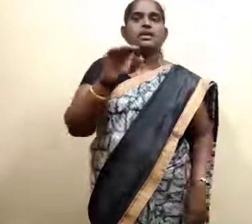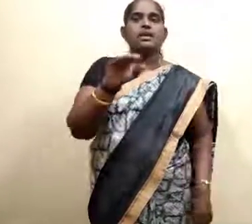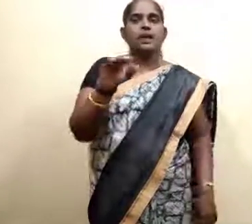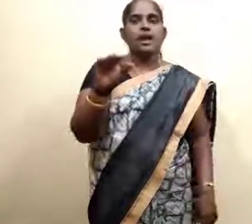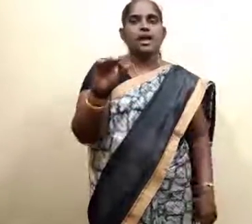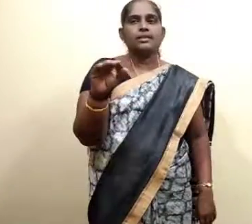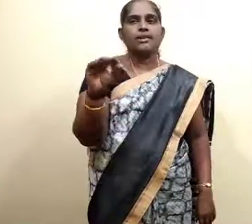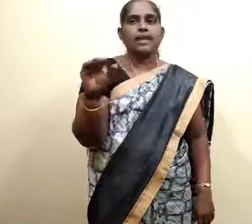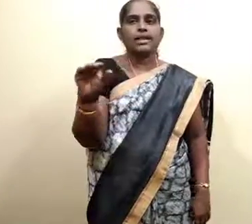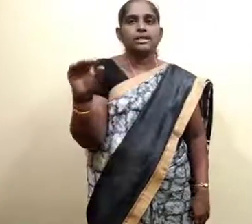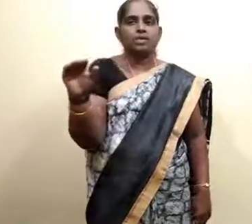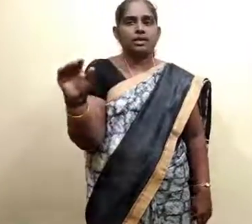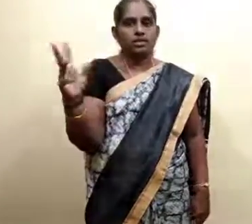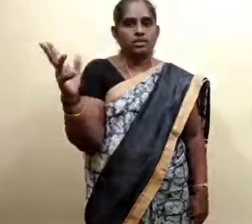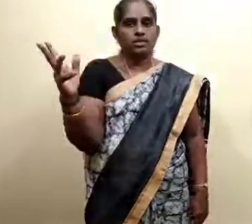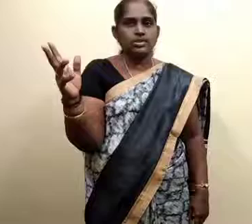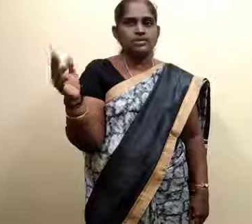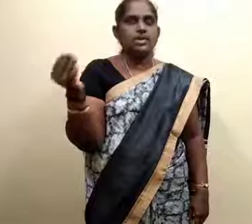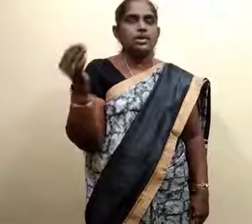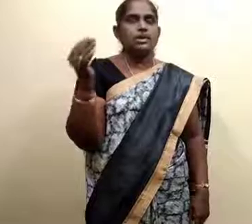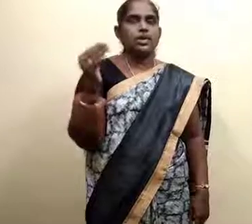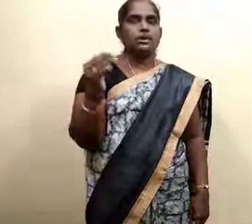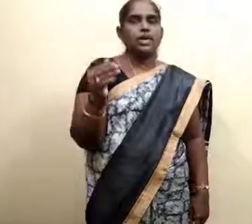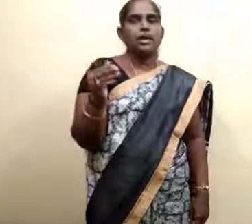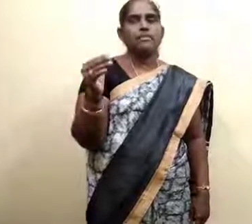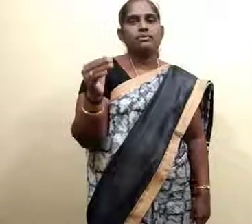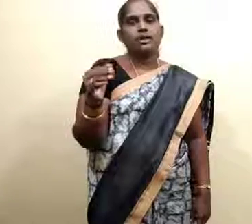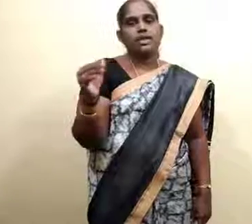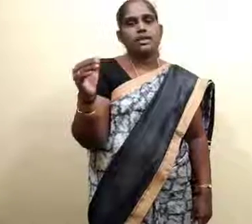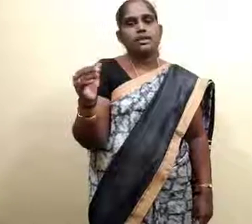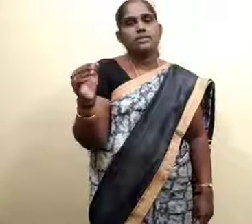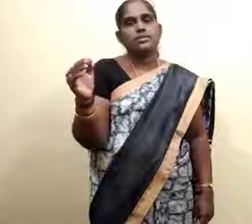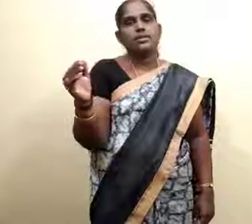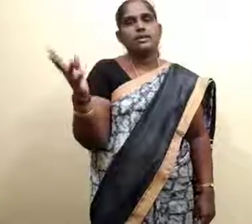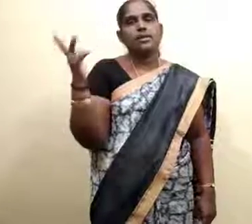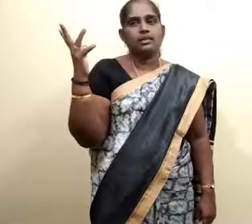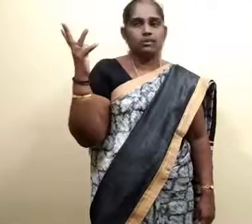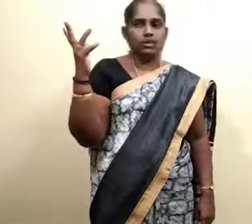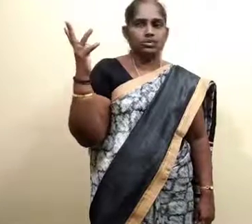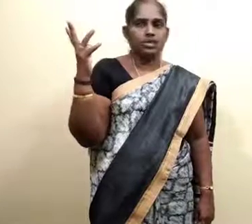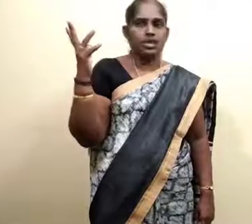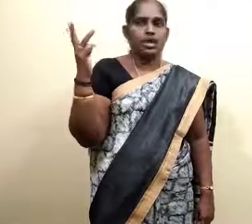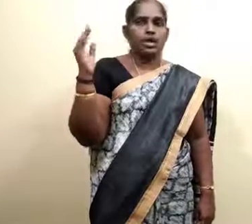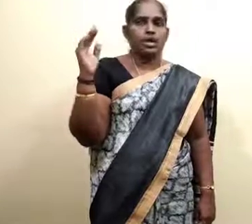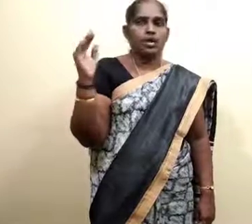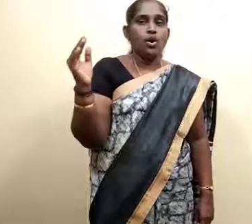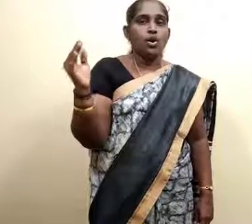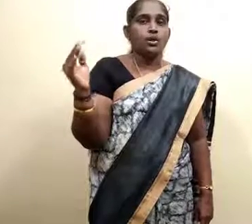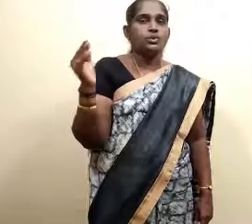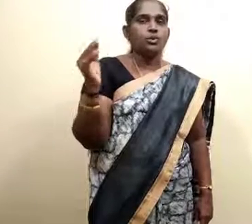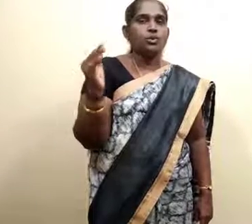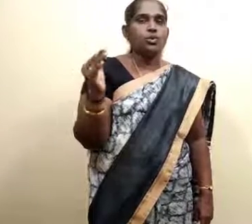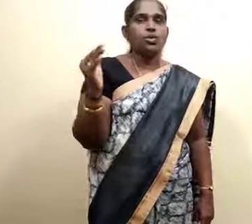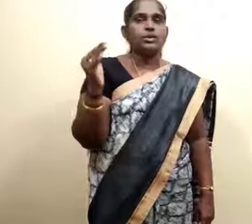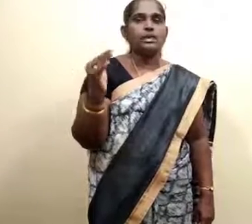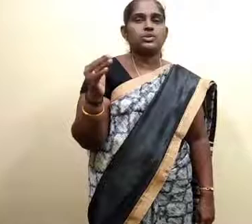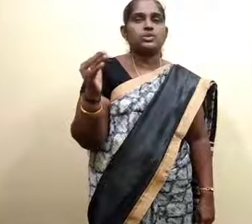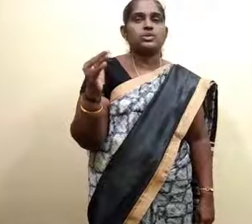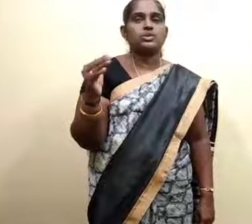Germany had the natural resources required for an industrial revolution. Large coal